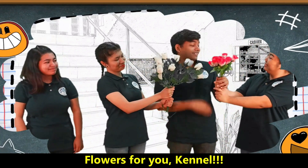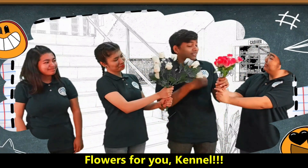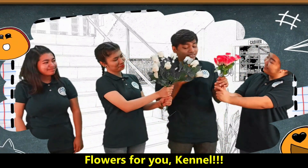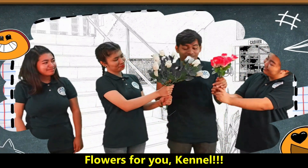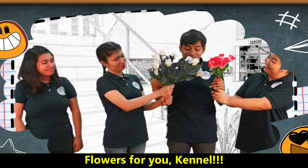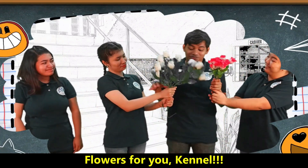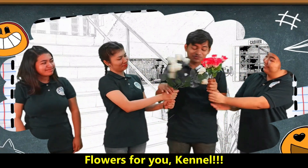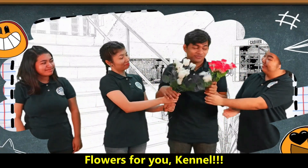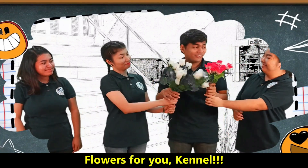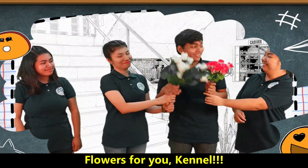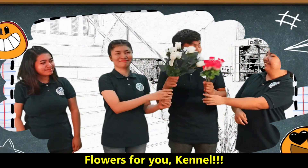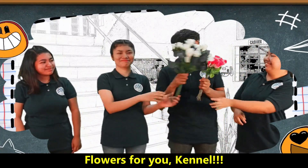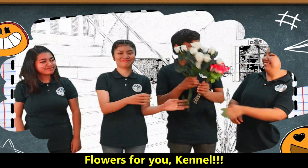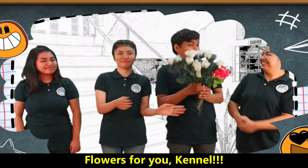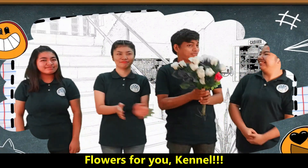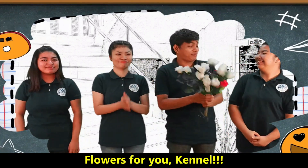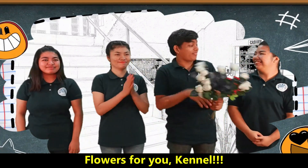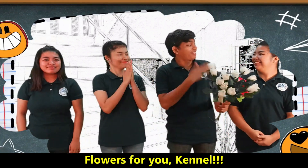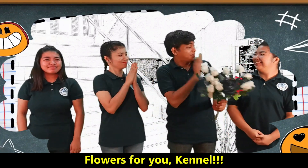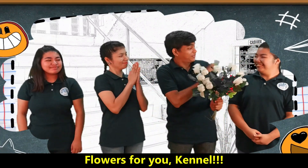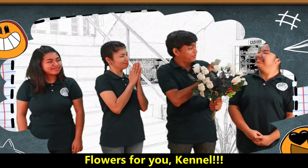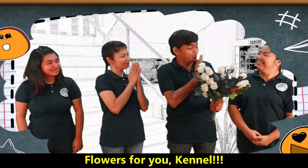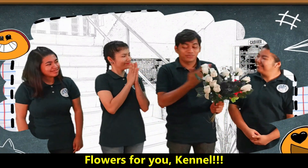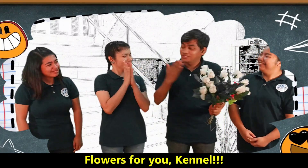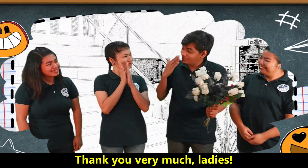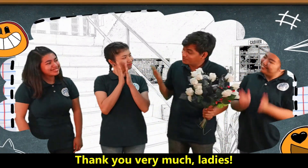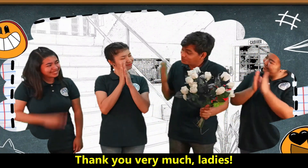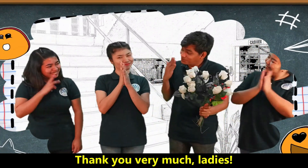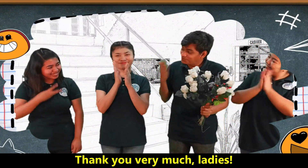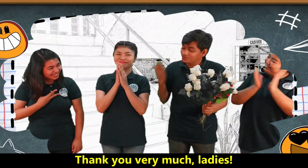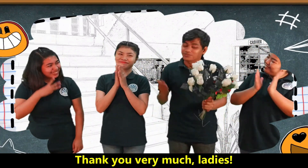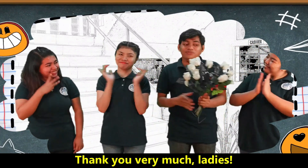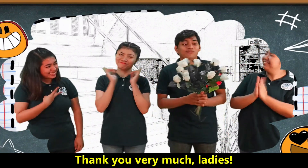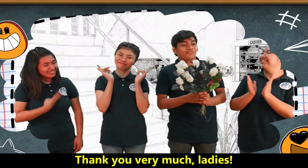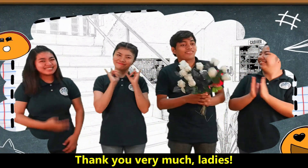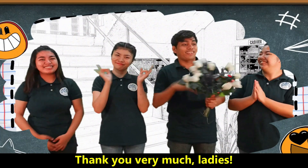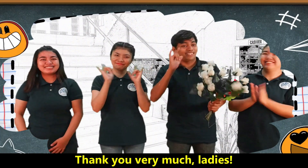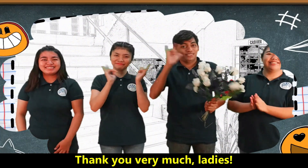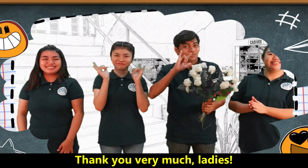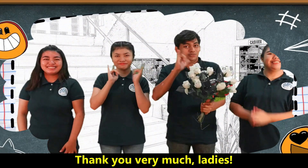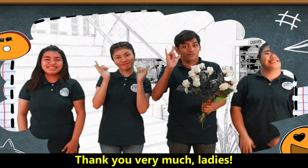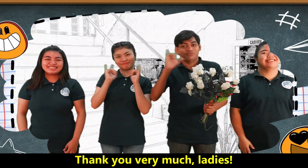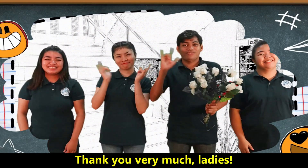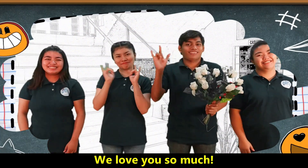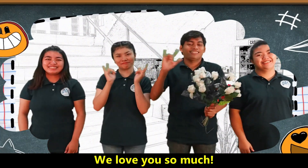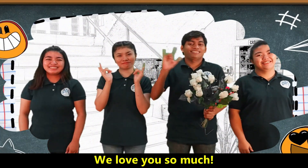Flowers for you, Kennel. We love you Kennel. Thank you very much, ladies. We love you so much.